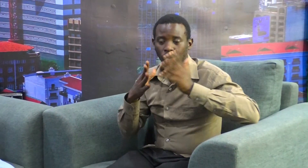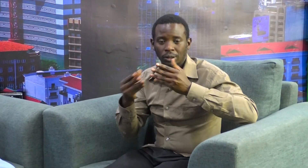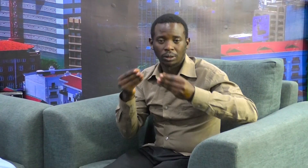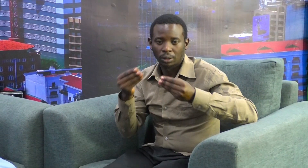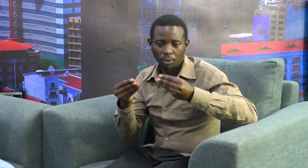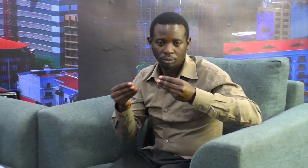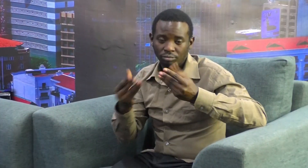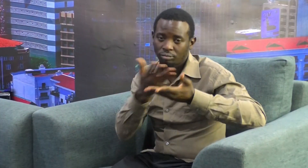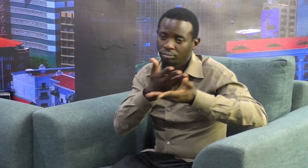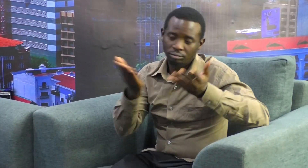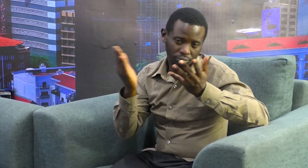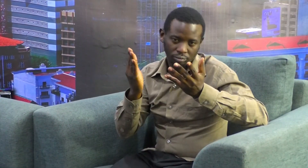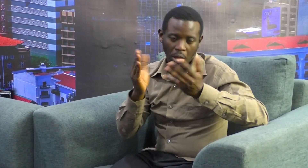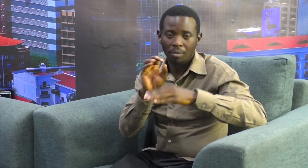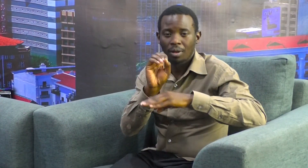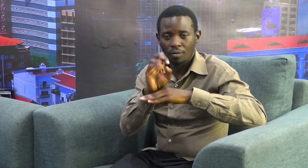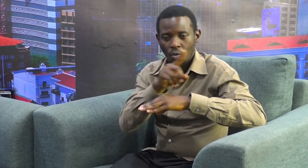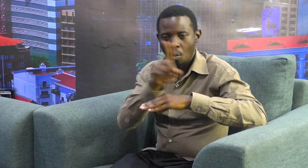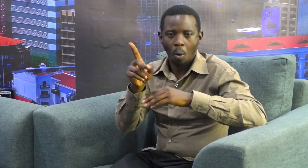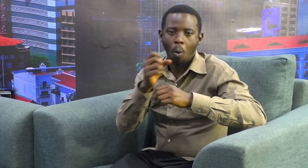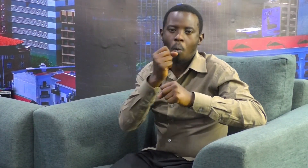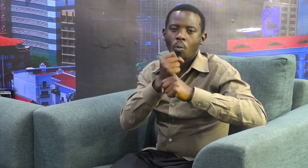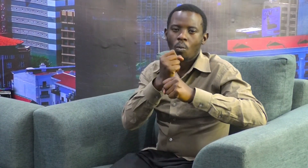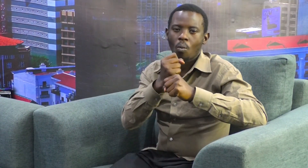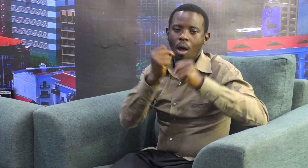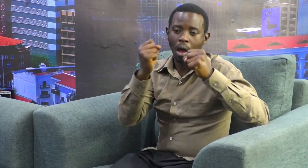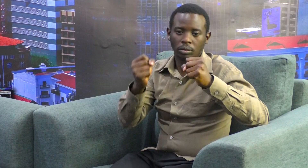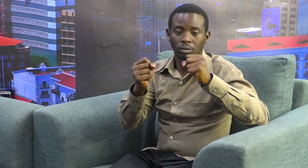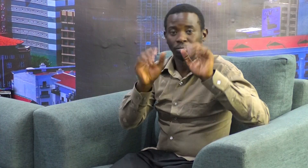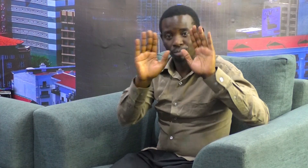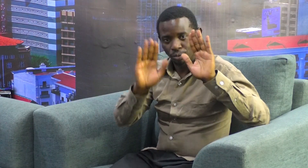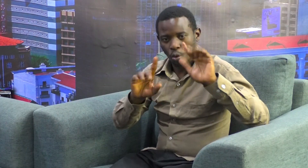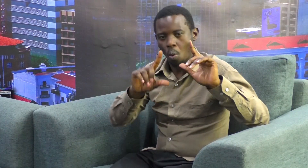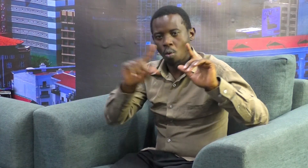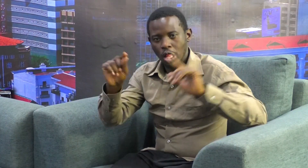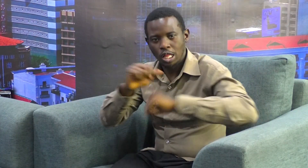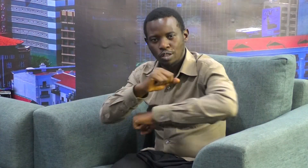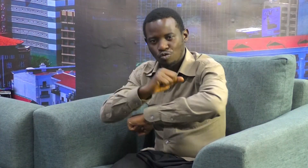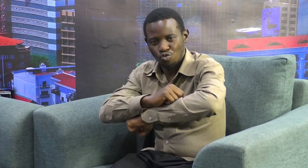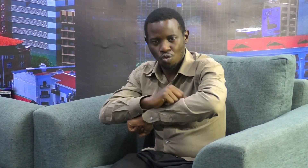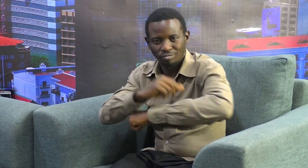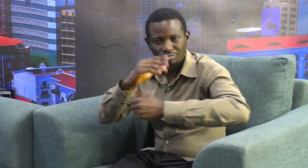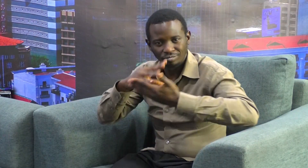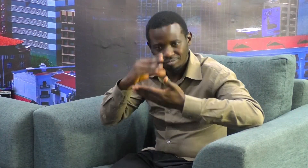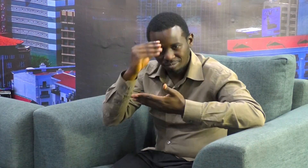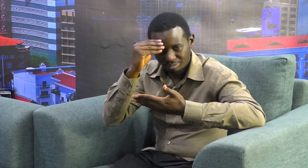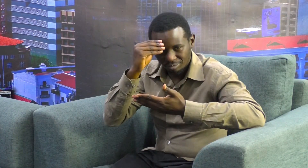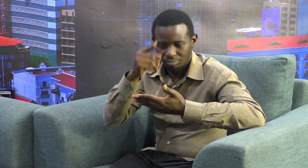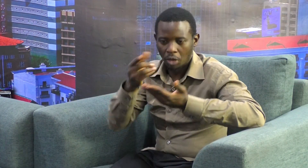on youth in general and people with disability. My advice is just work hard. Go to school,